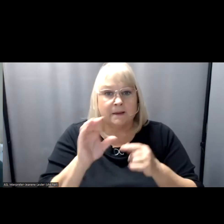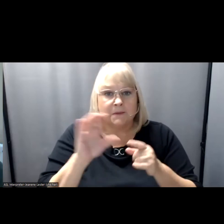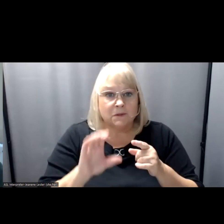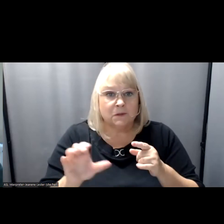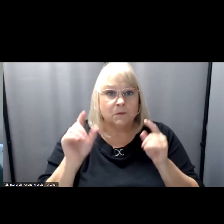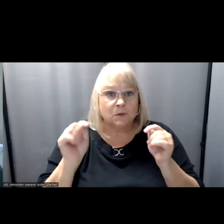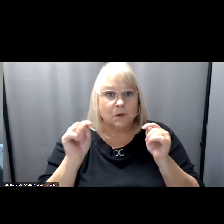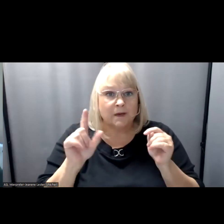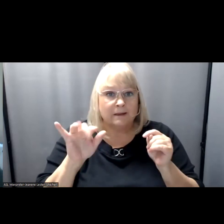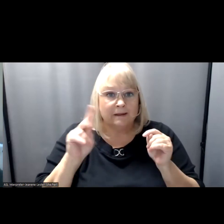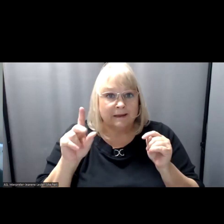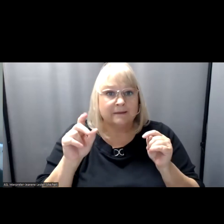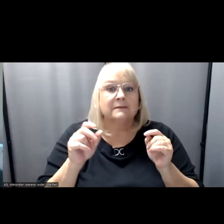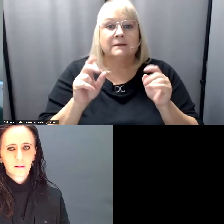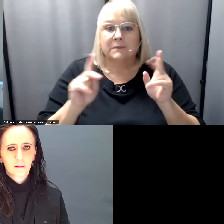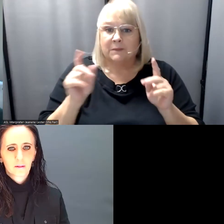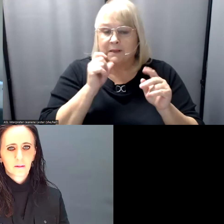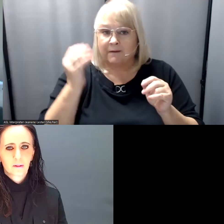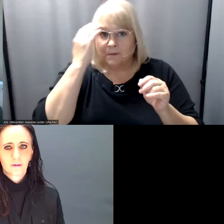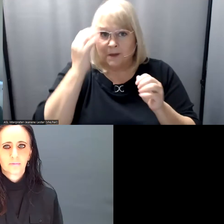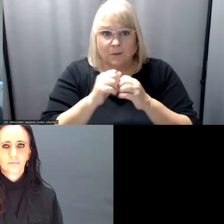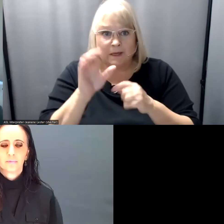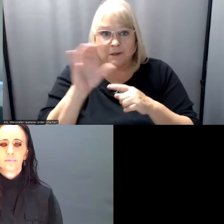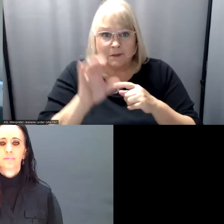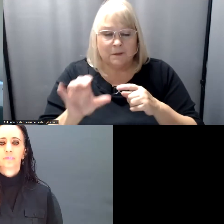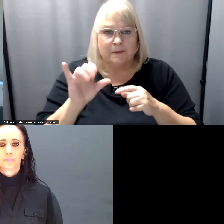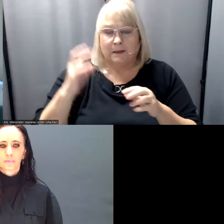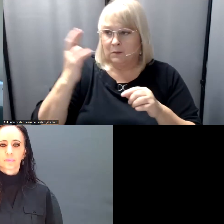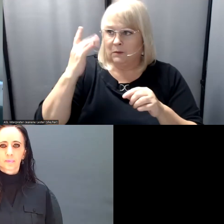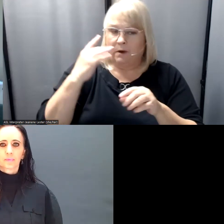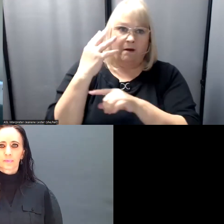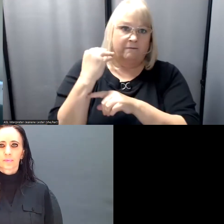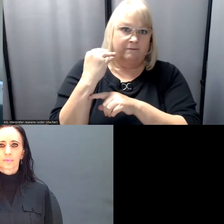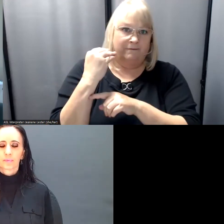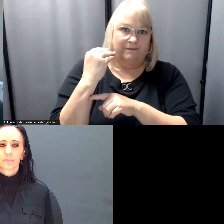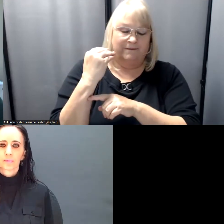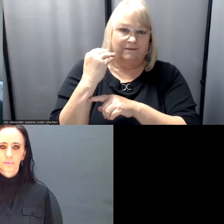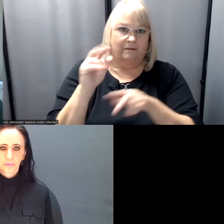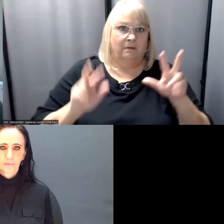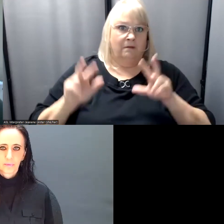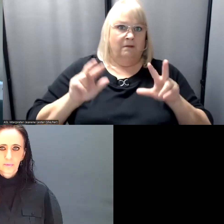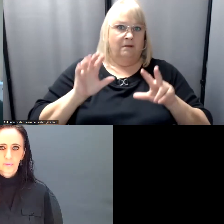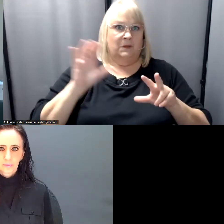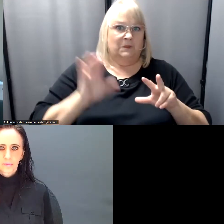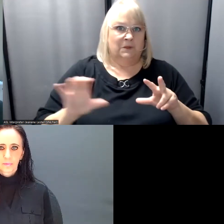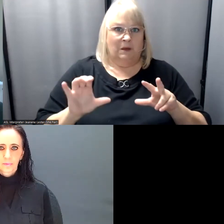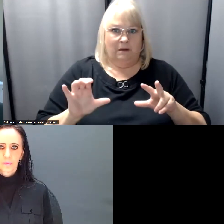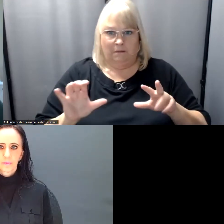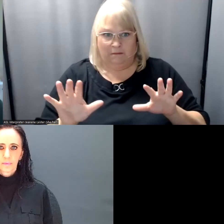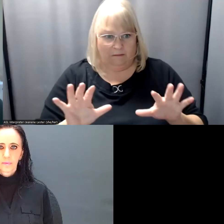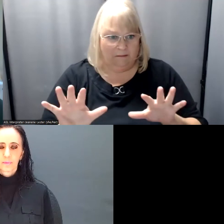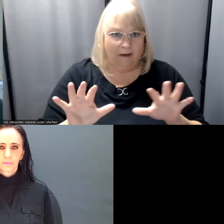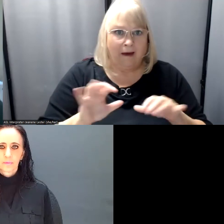if people are not familiar with Zoom. And that's why they don't want to have their camera on, right? One of the reasons. They're just not sure what to do